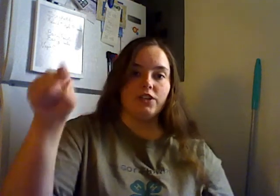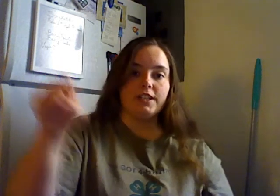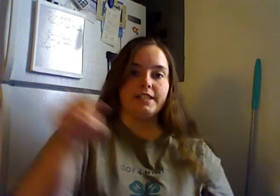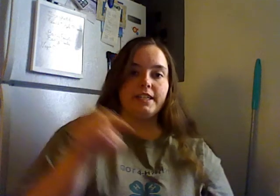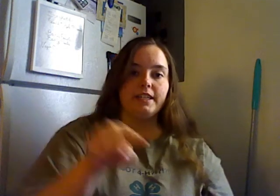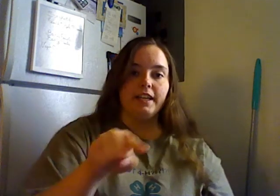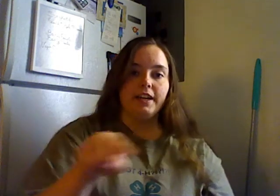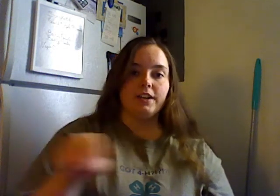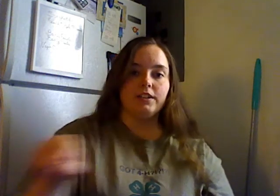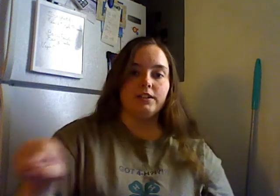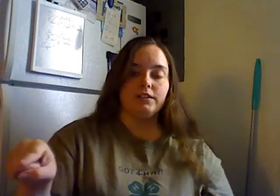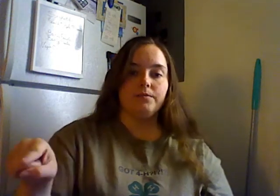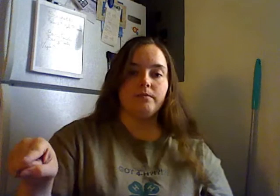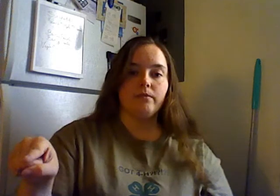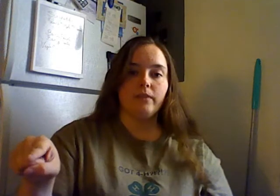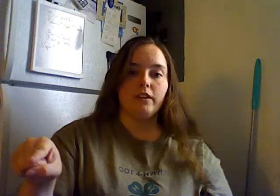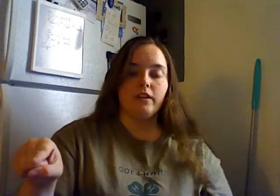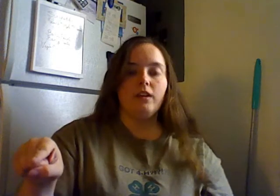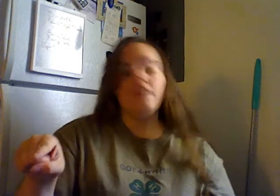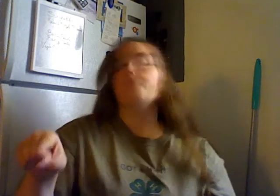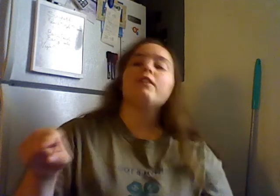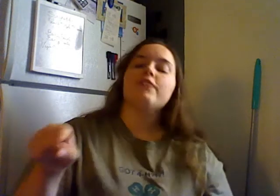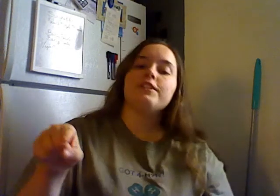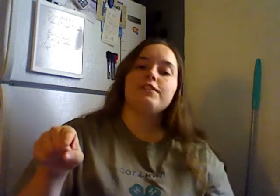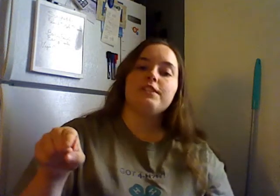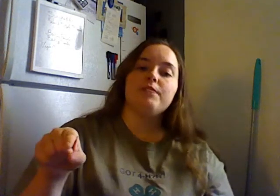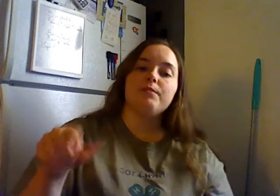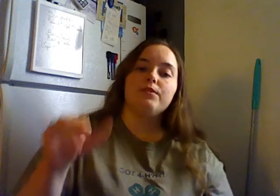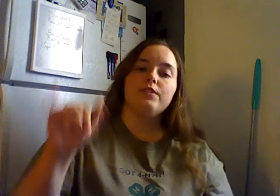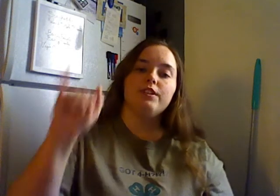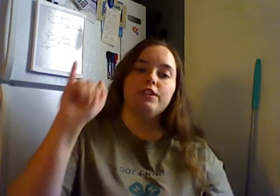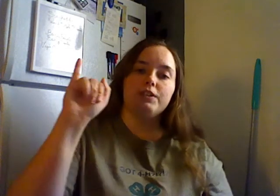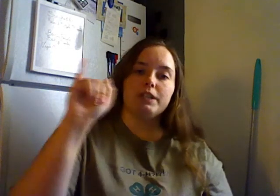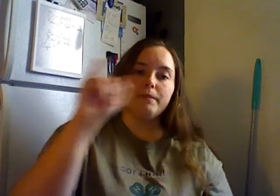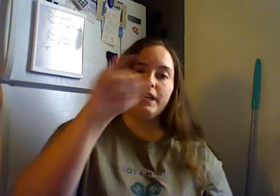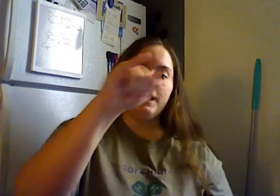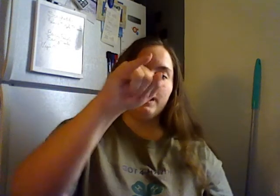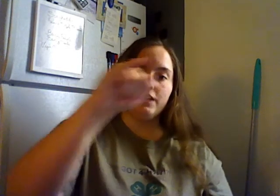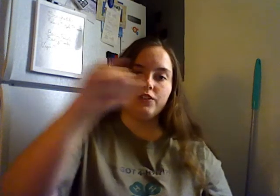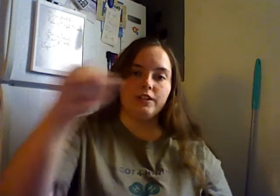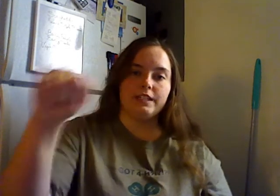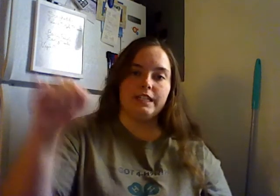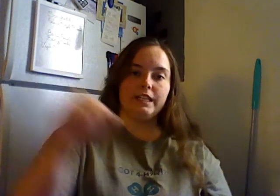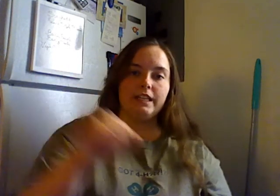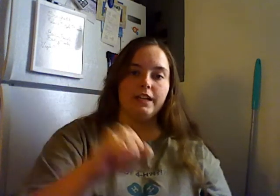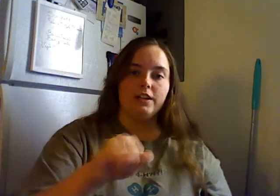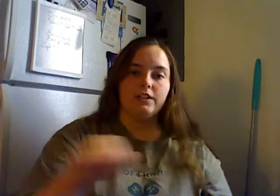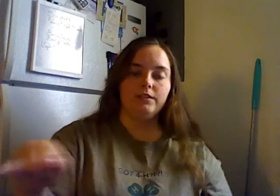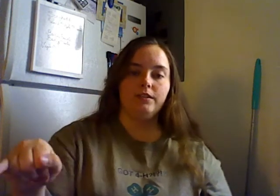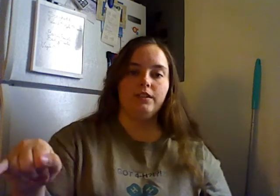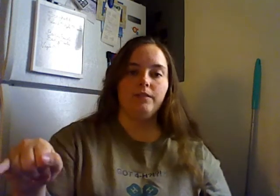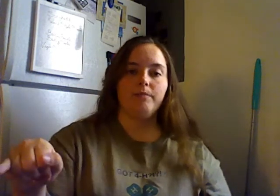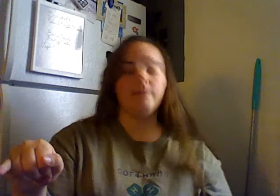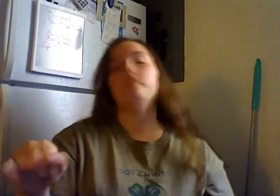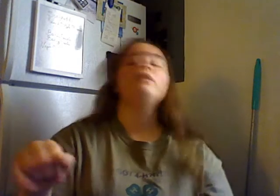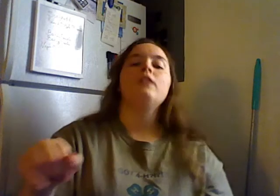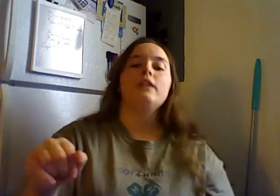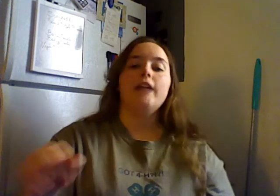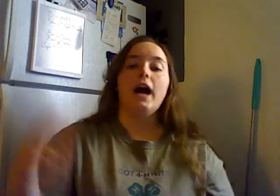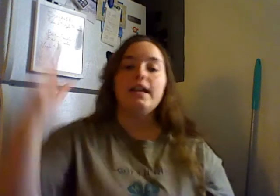Z in the air. But I've also seen people use their pinky and draw a Z in the air. Now, I did all